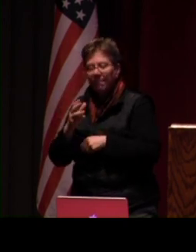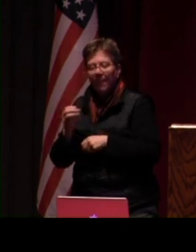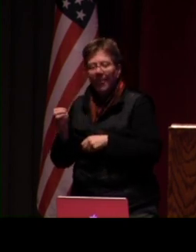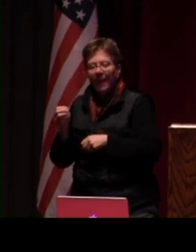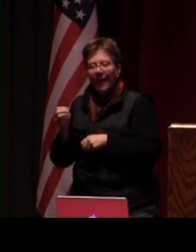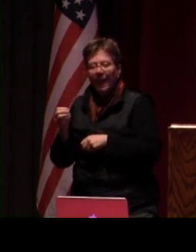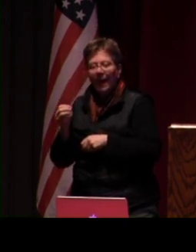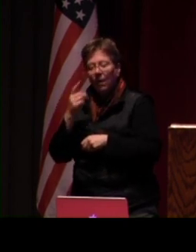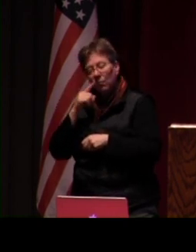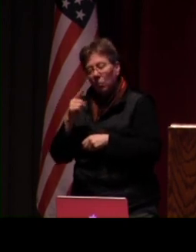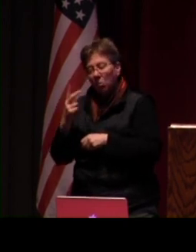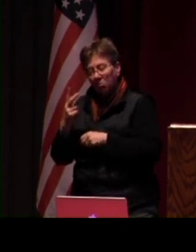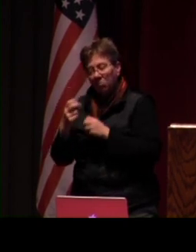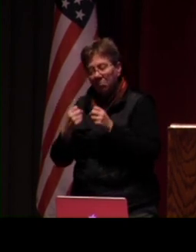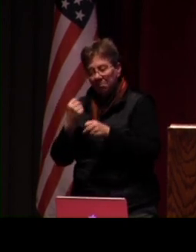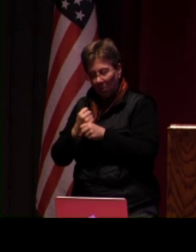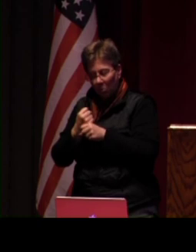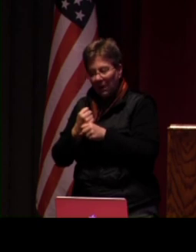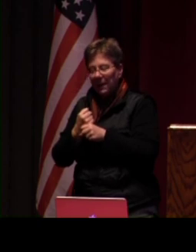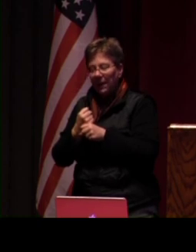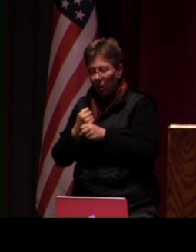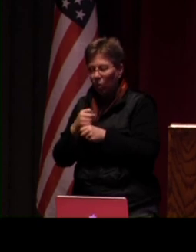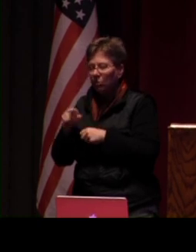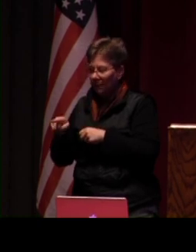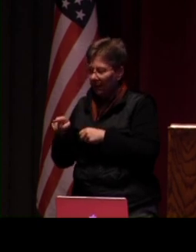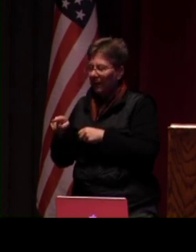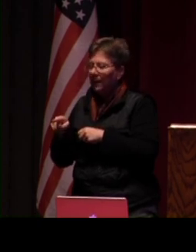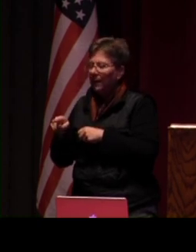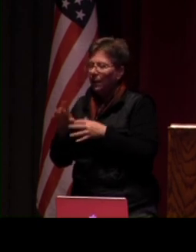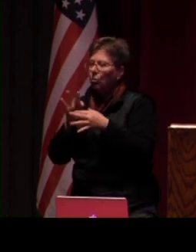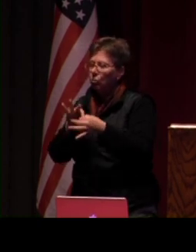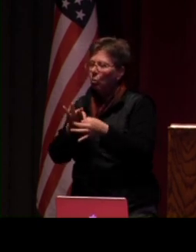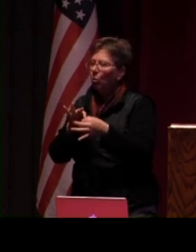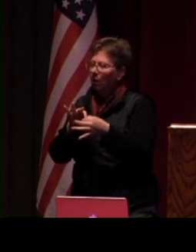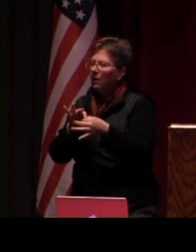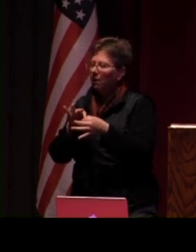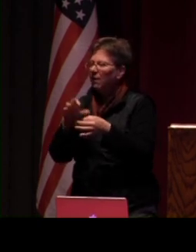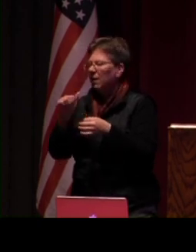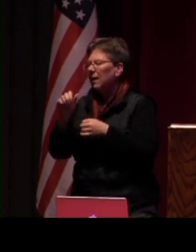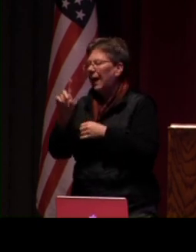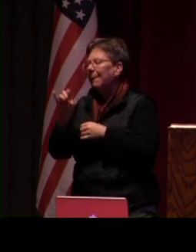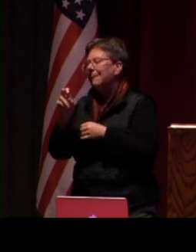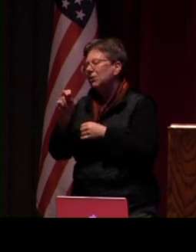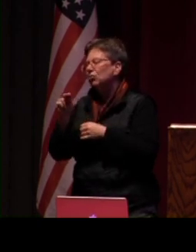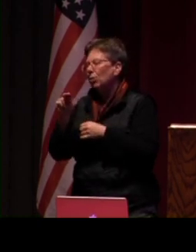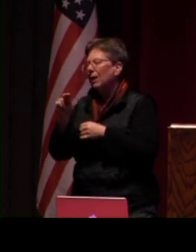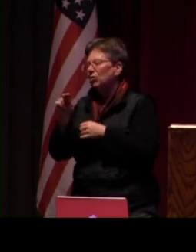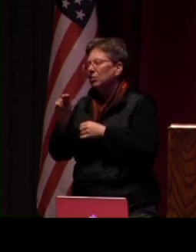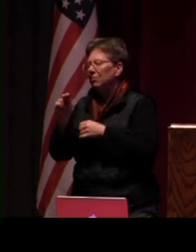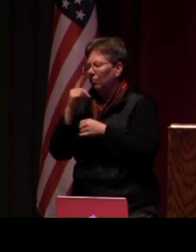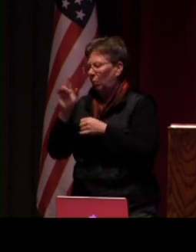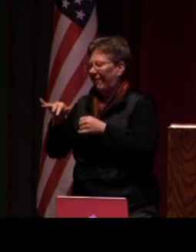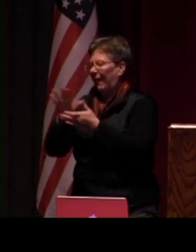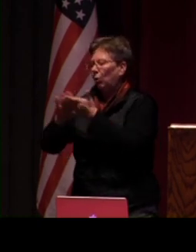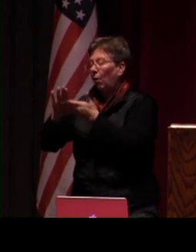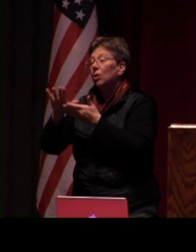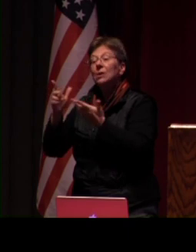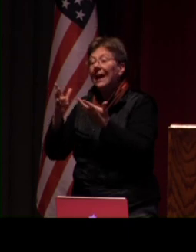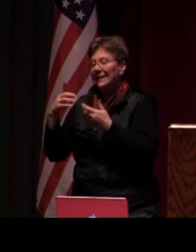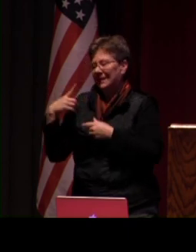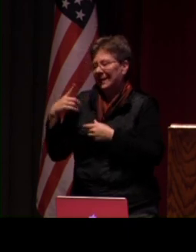And for 3 years, he joined the administration of Johns Hopkins as Dean of Arts